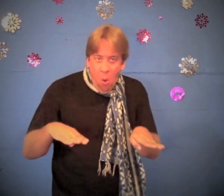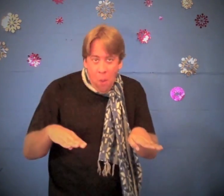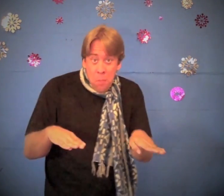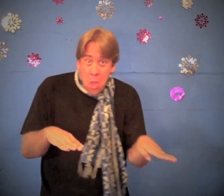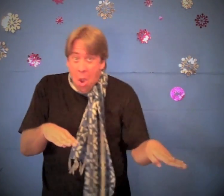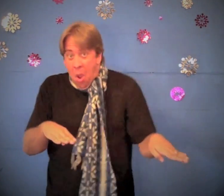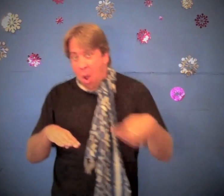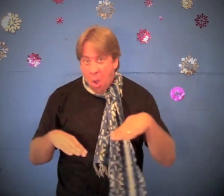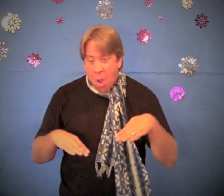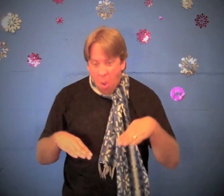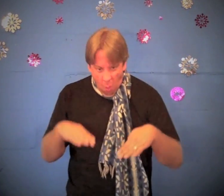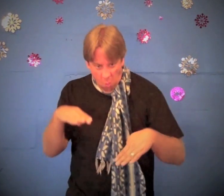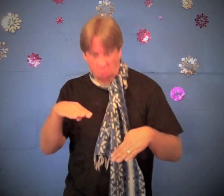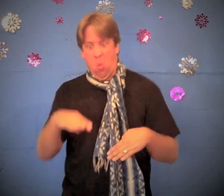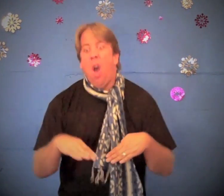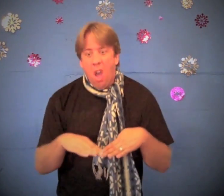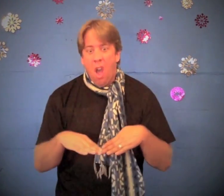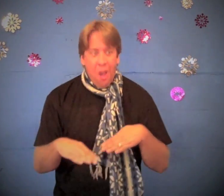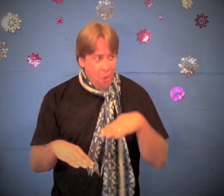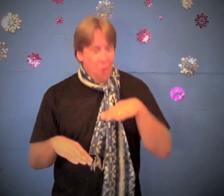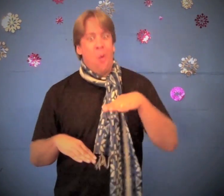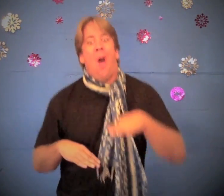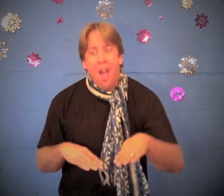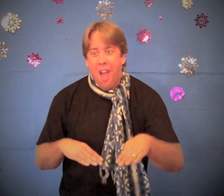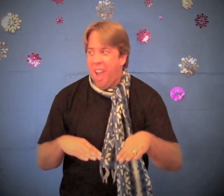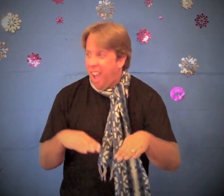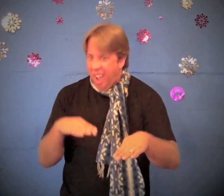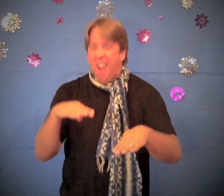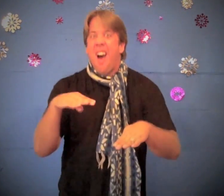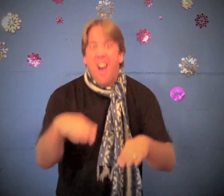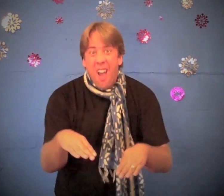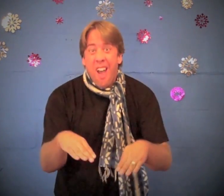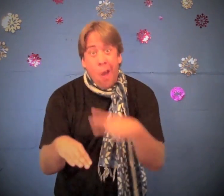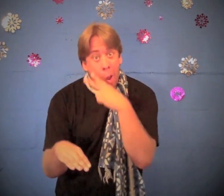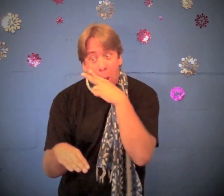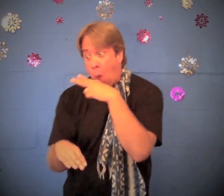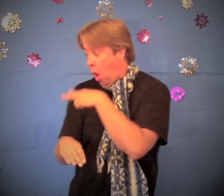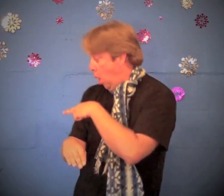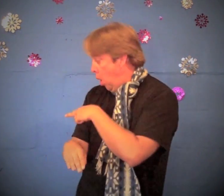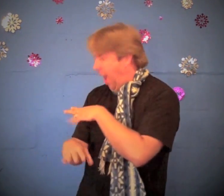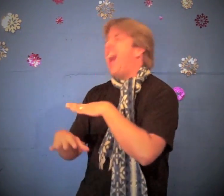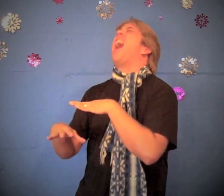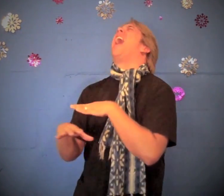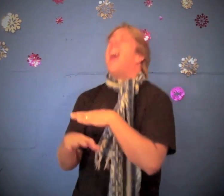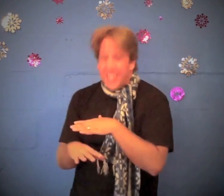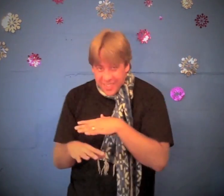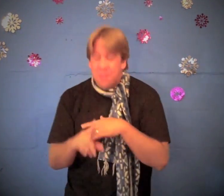He walked with his toes pointing in like that.